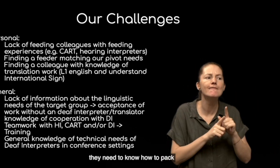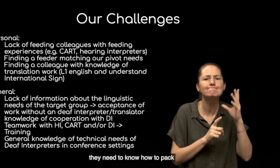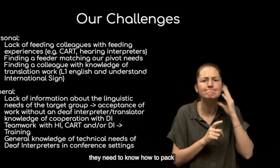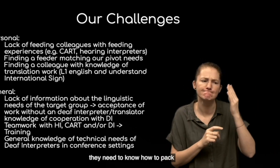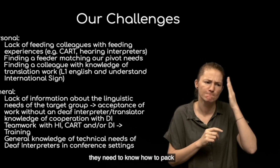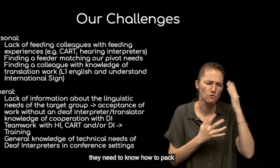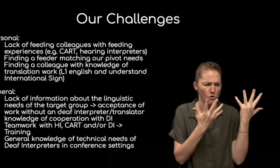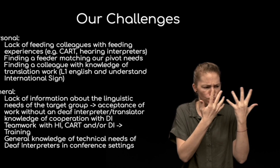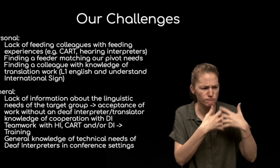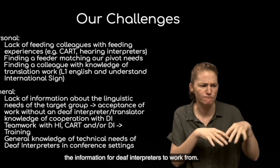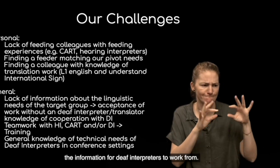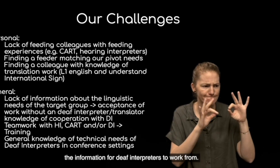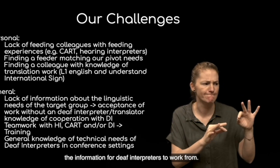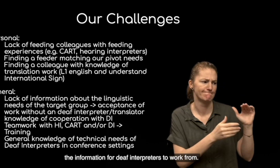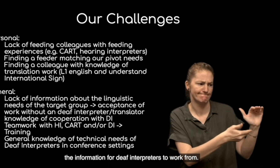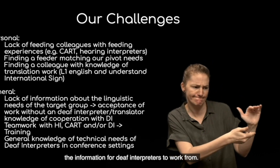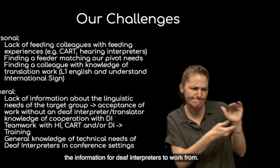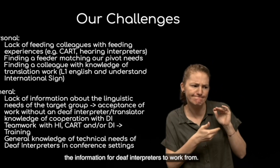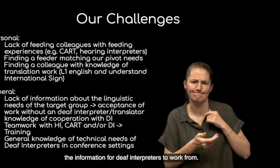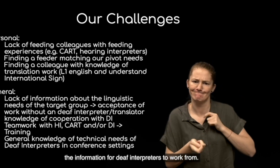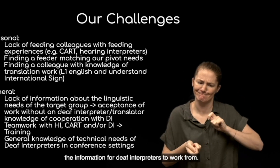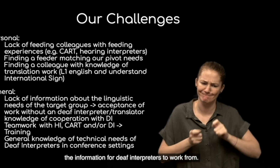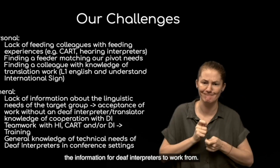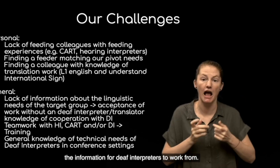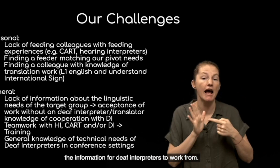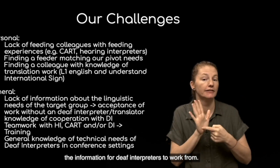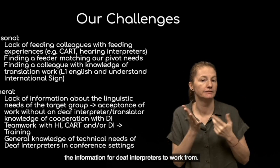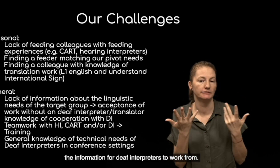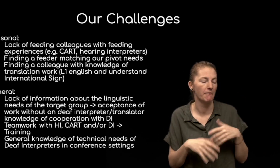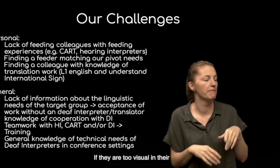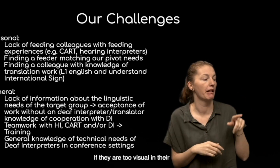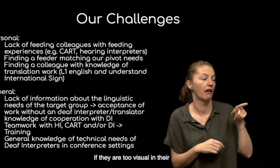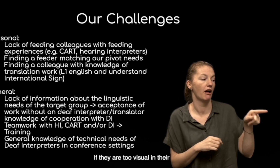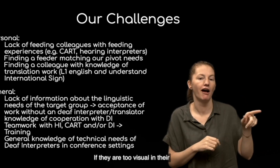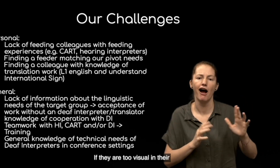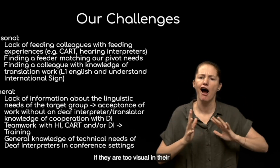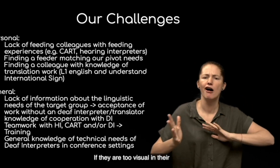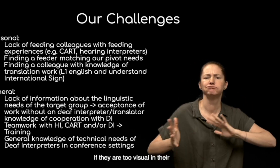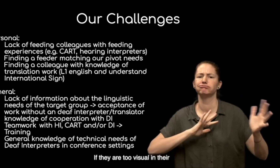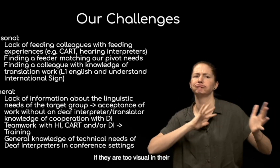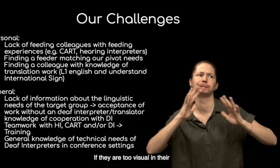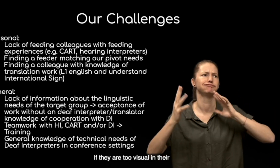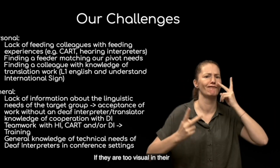in their communication, it makes it difficult to work from.